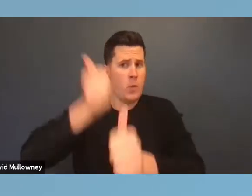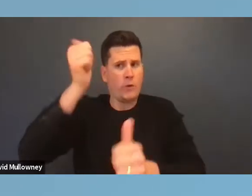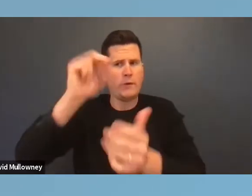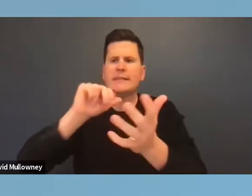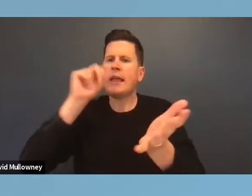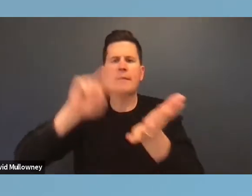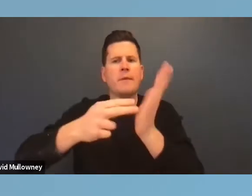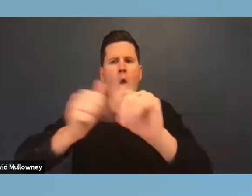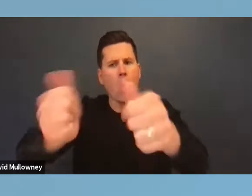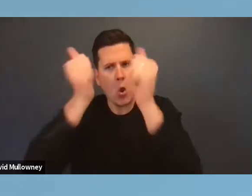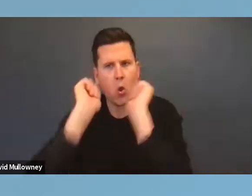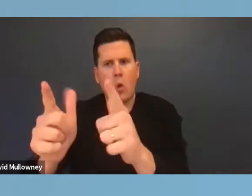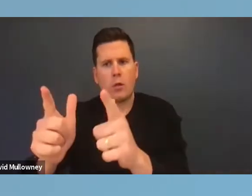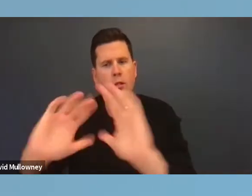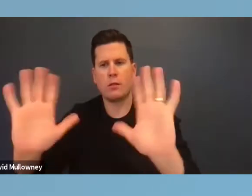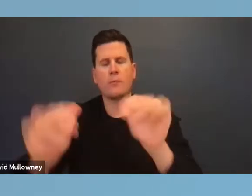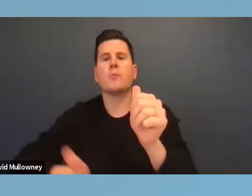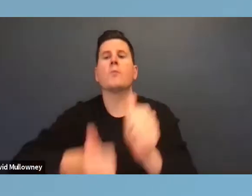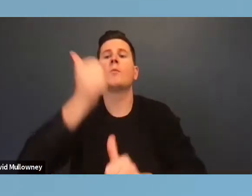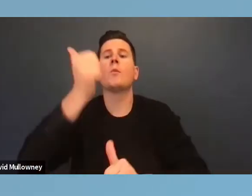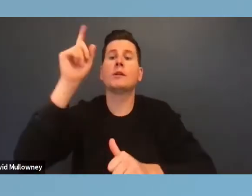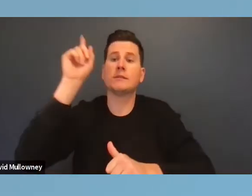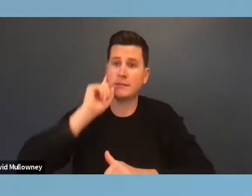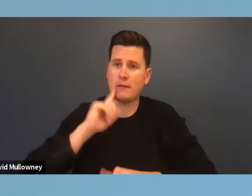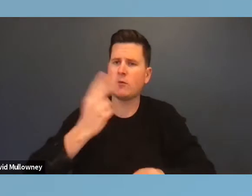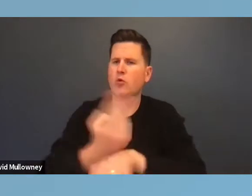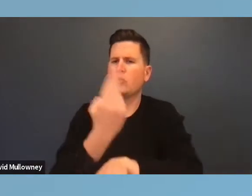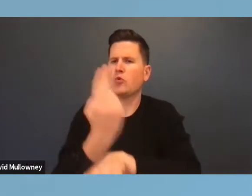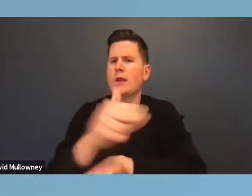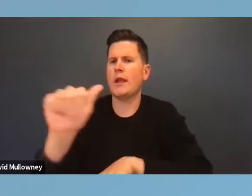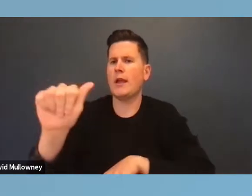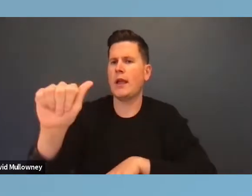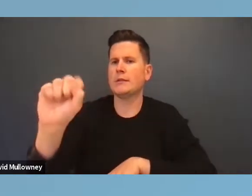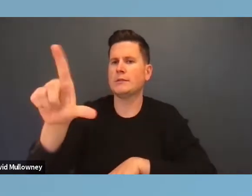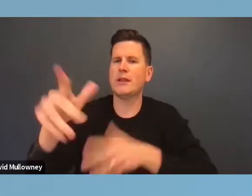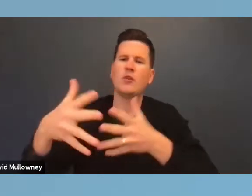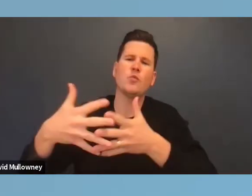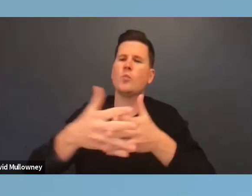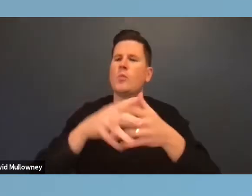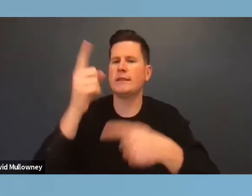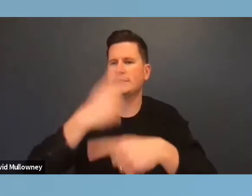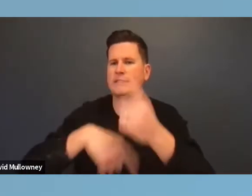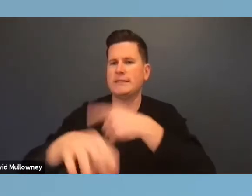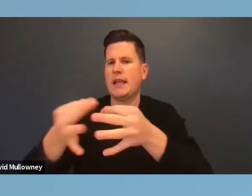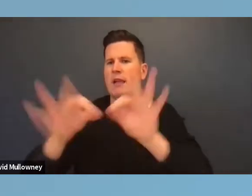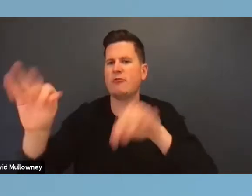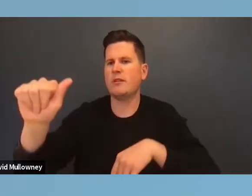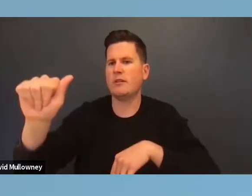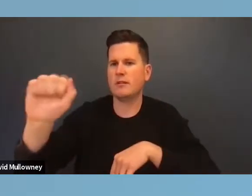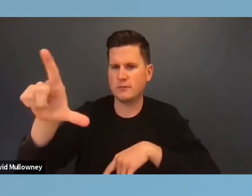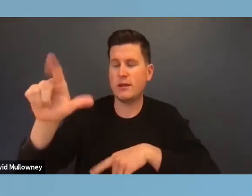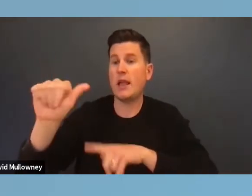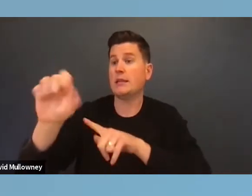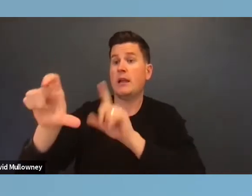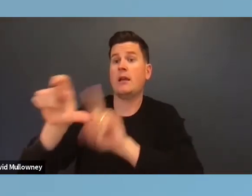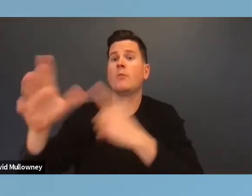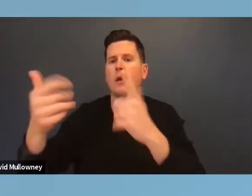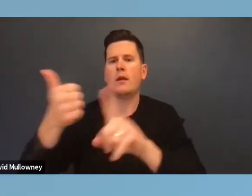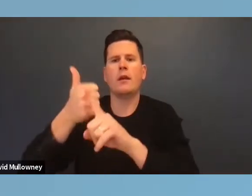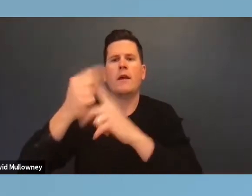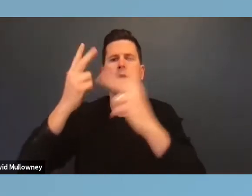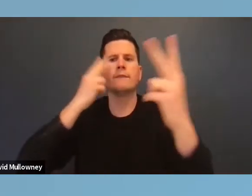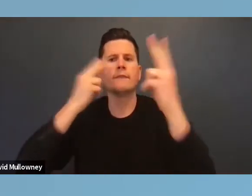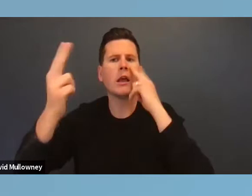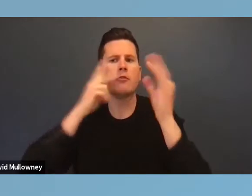Most, I'm not saying all, but most deaf people use American Sign Language, ASL.